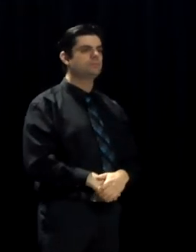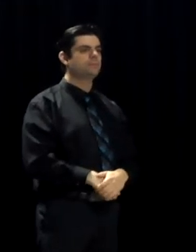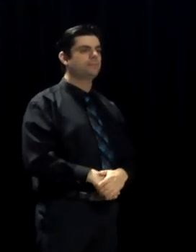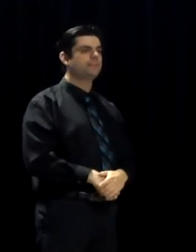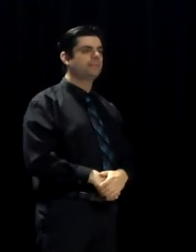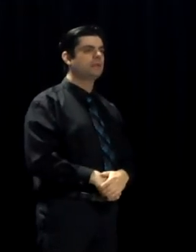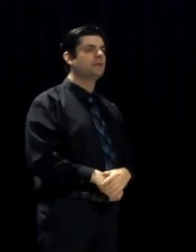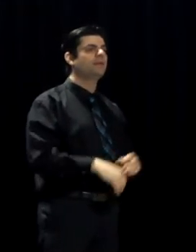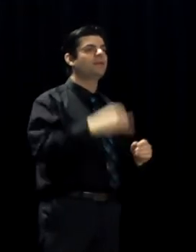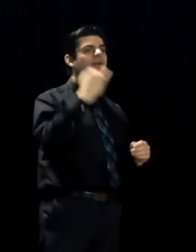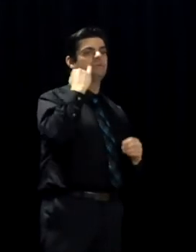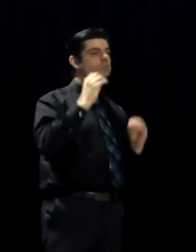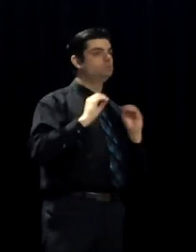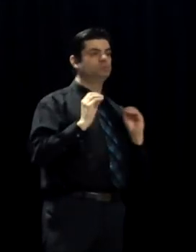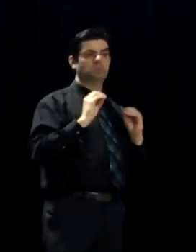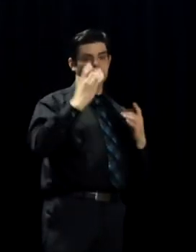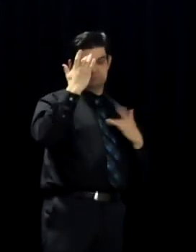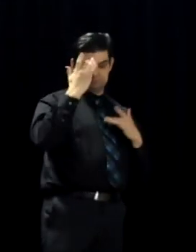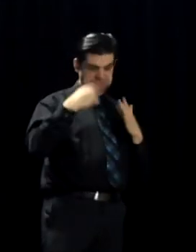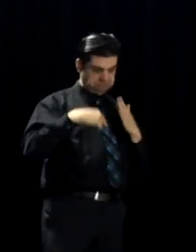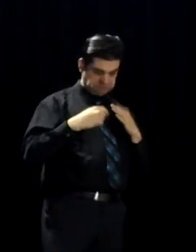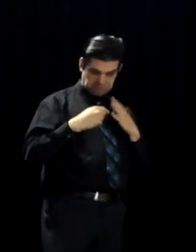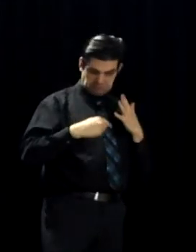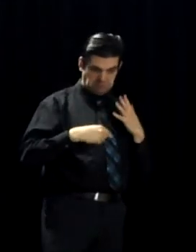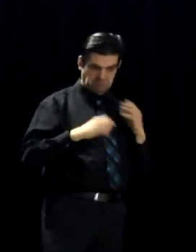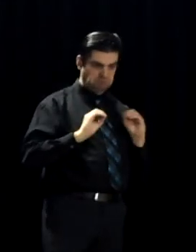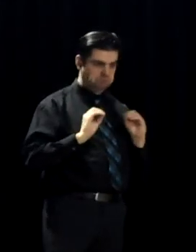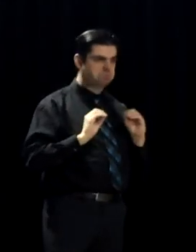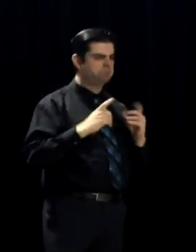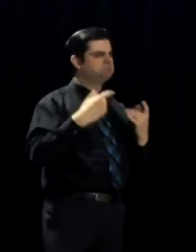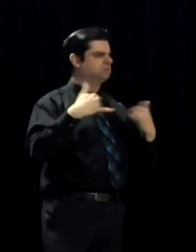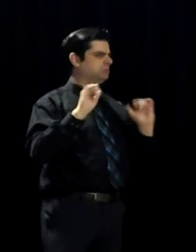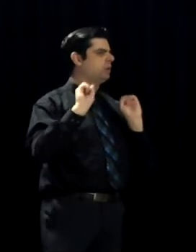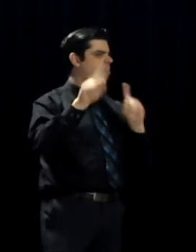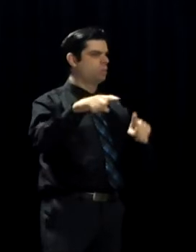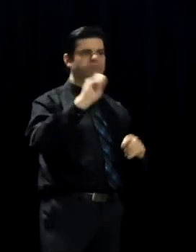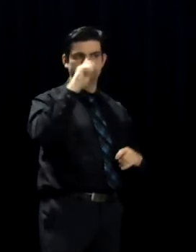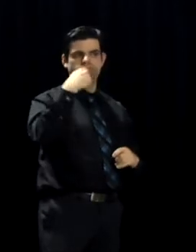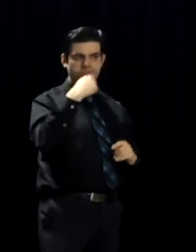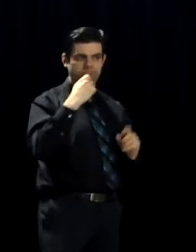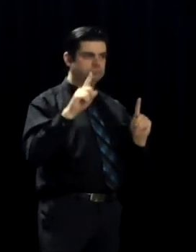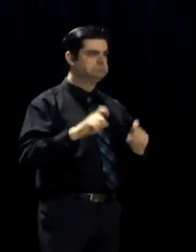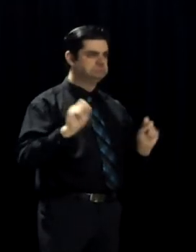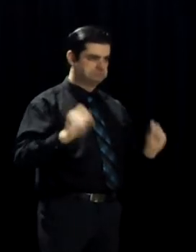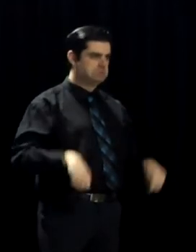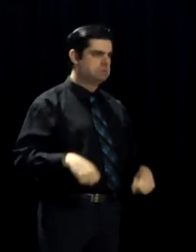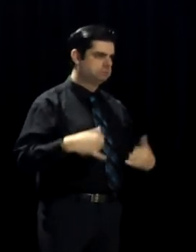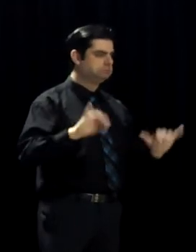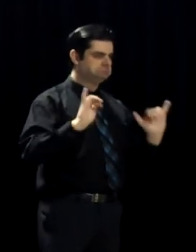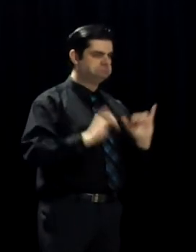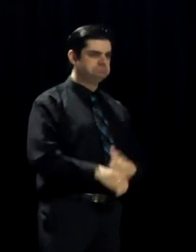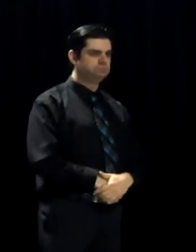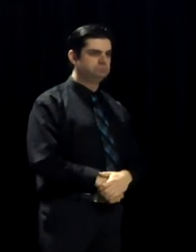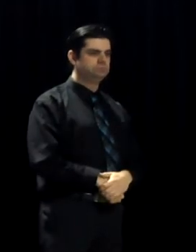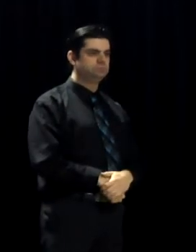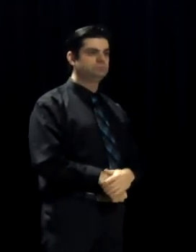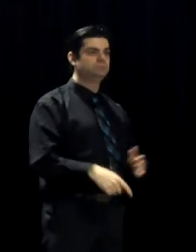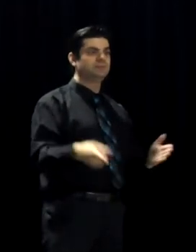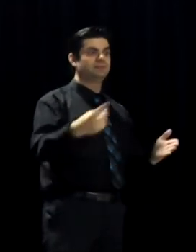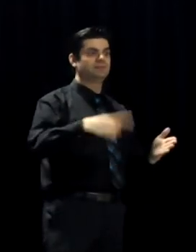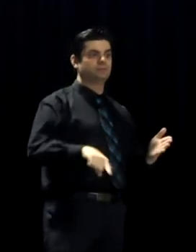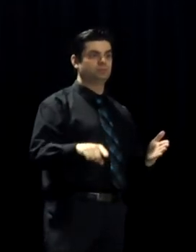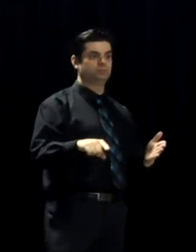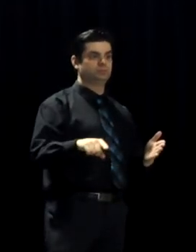testing next Wednesday, May 27th. We will be testing at Lafayette High School from 9 to 5. And then Thursday,